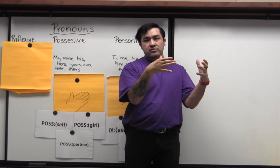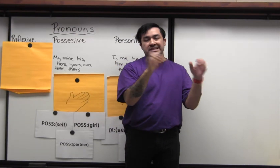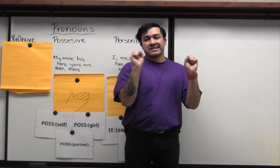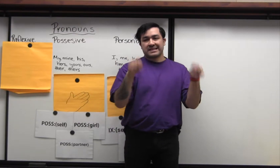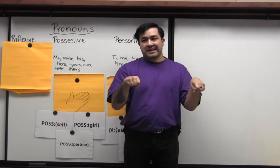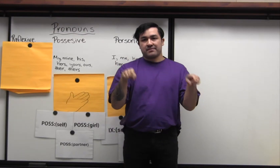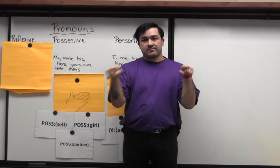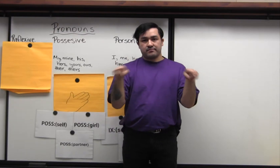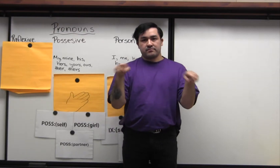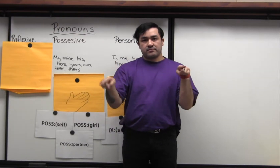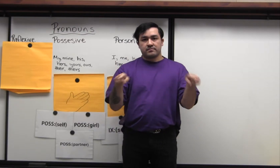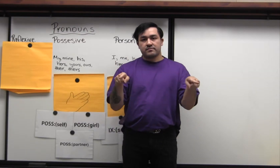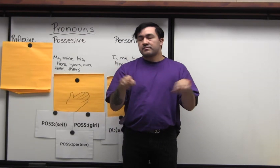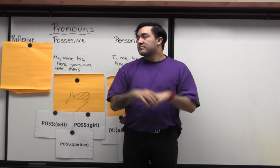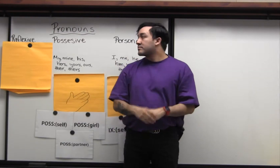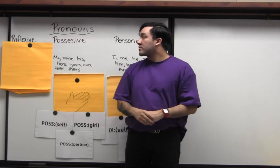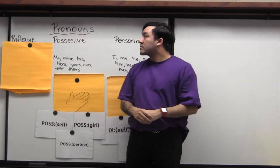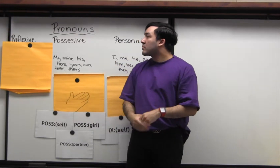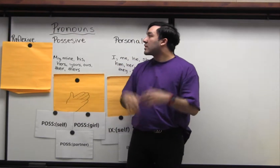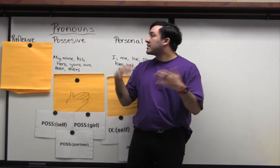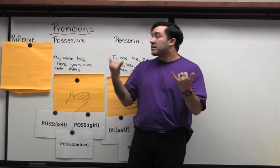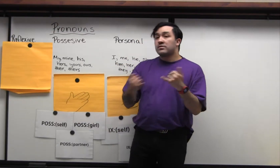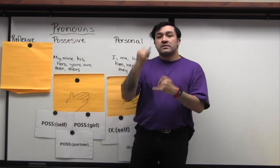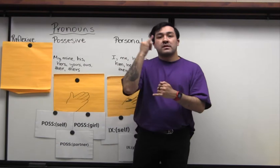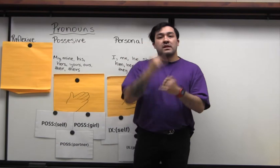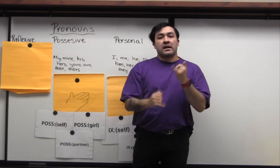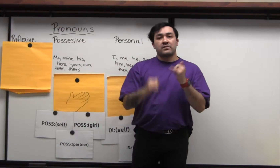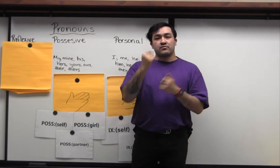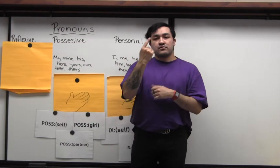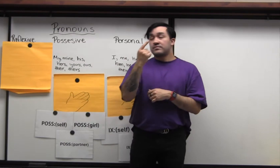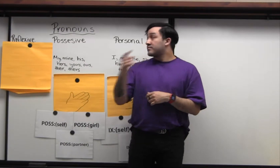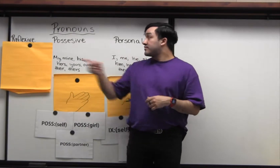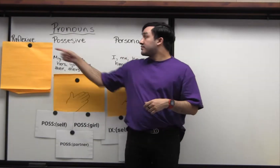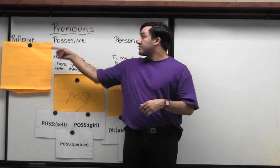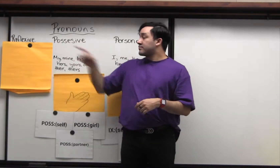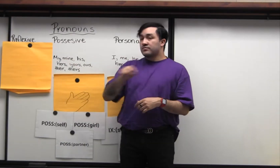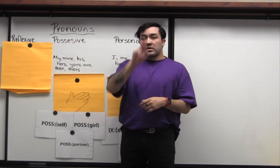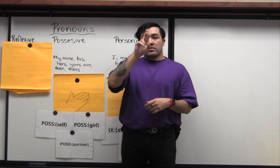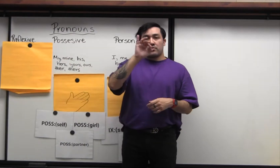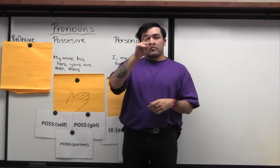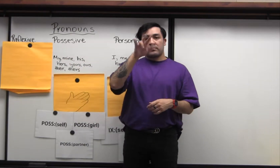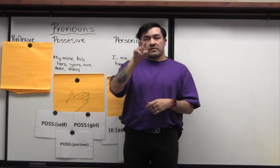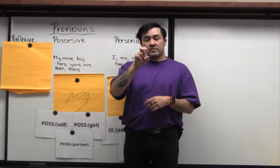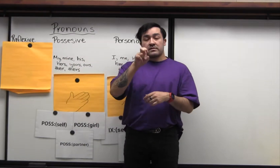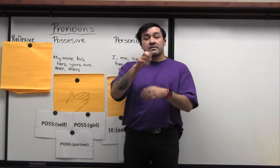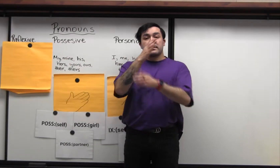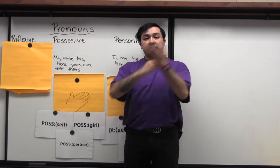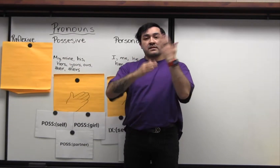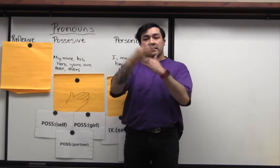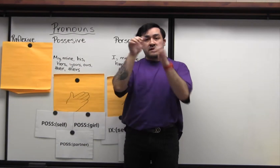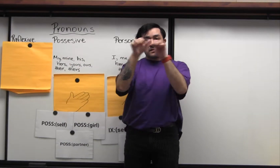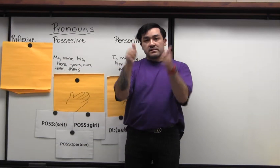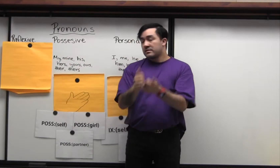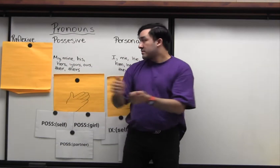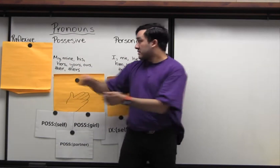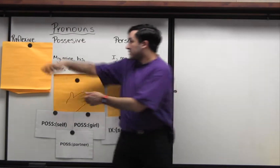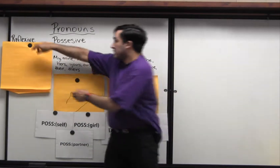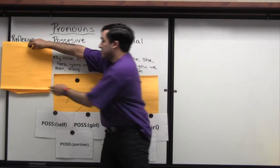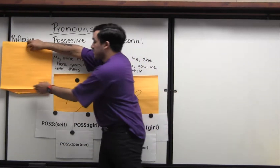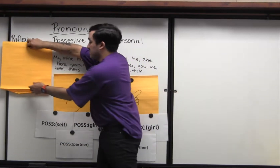reference as other people or other objects or animals or things. So the last one is reflexive pronouns. So the handshapes for